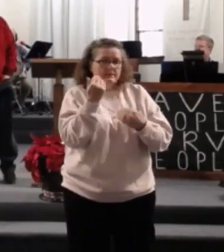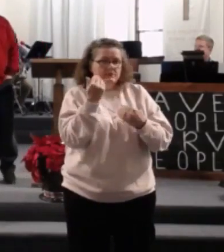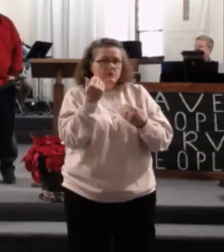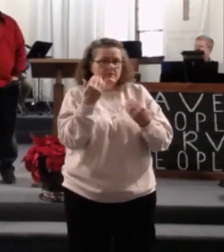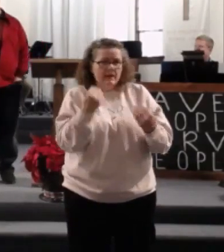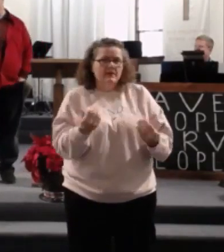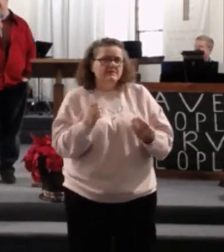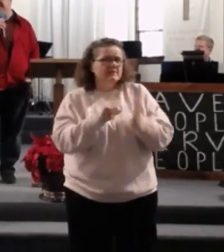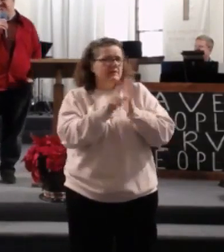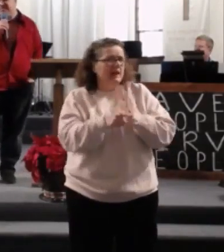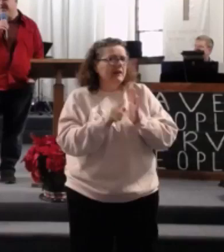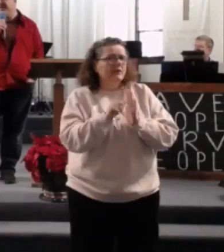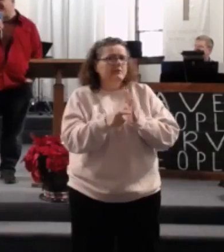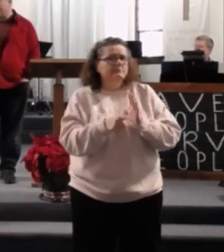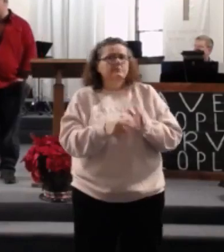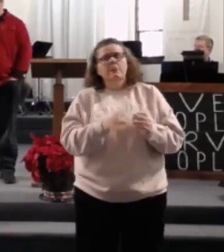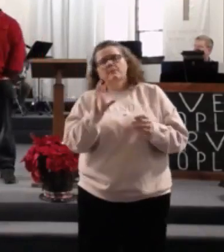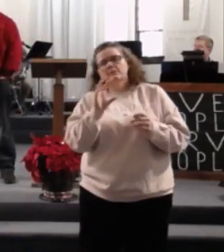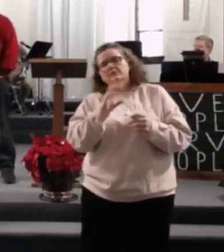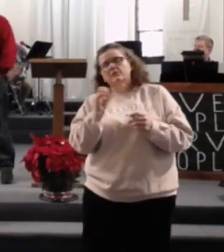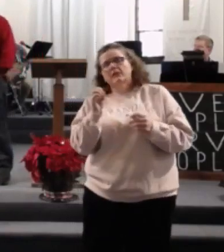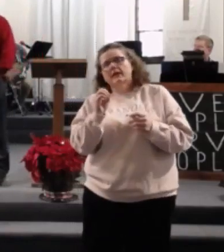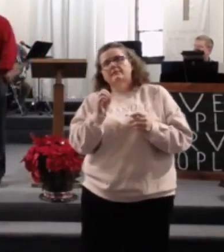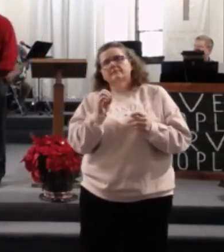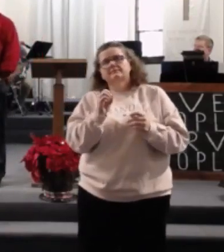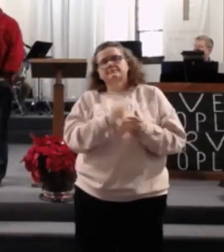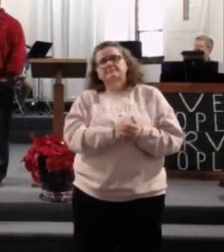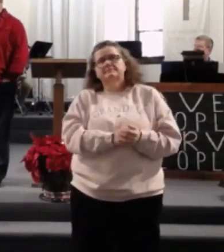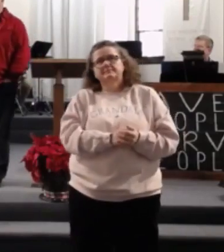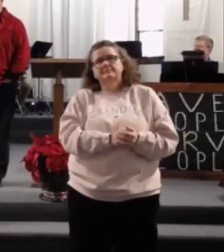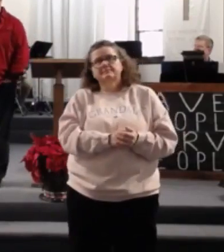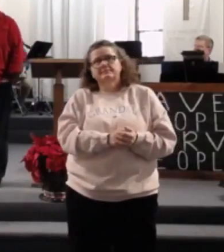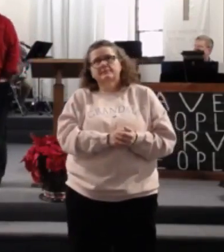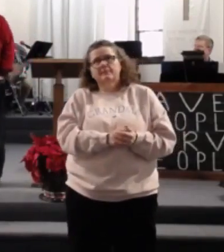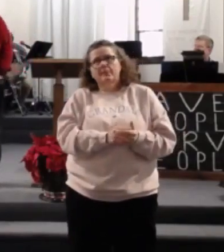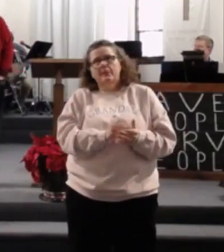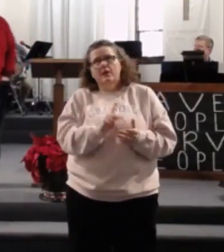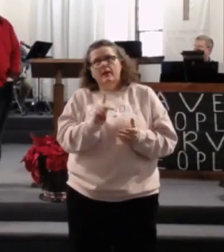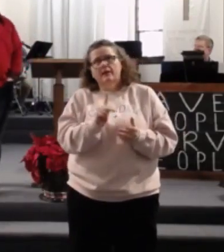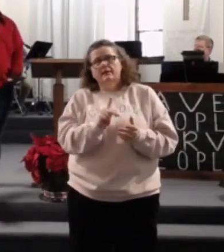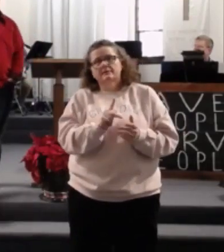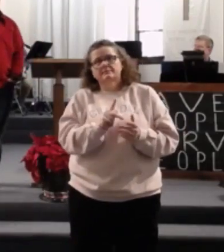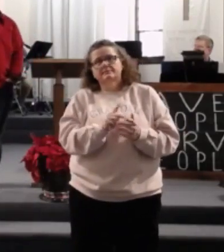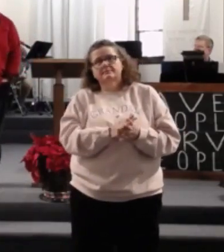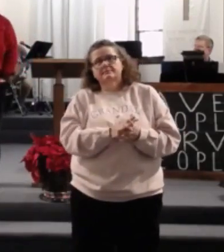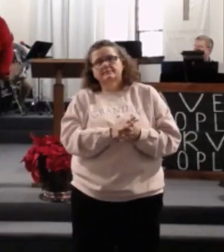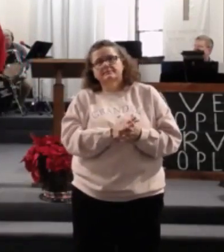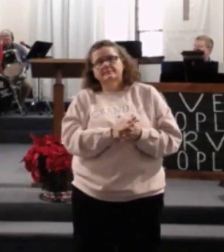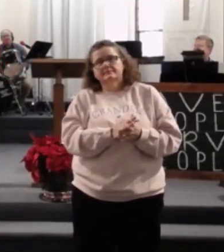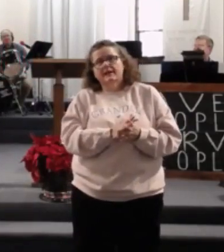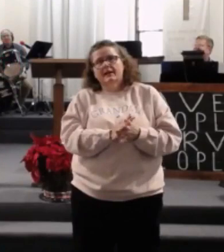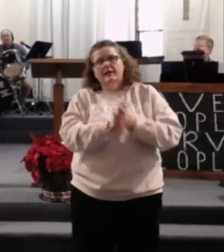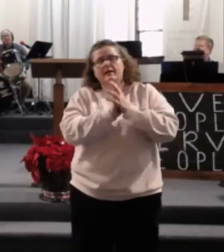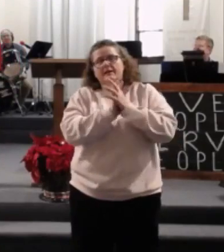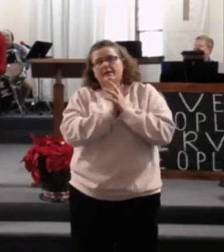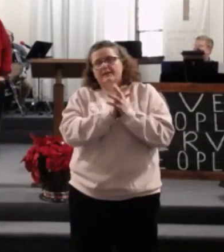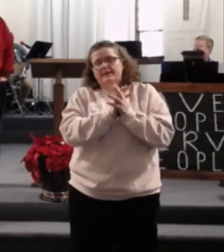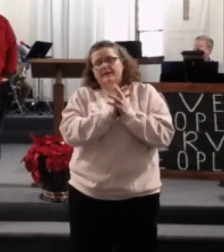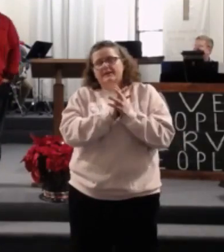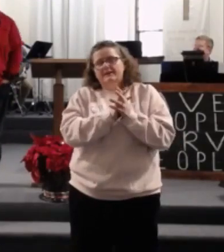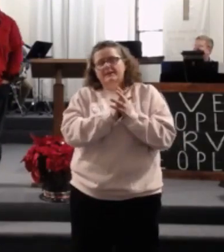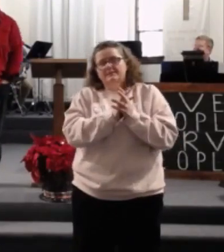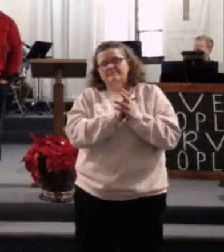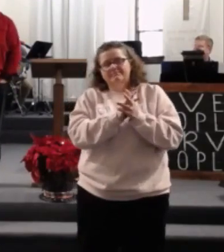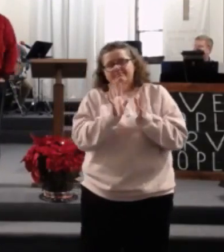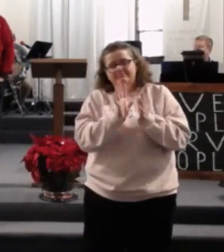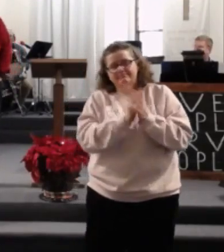See, that's me getting in the way, right? So Dawn kicks me under the table. I'm kidding.